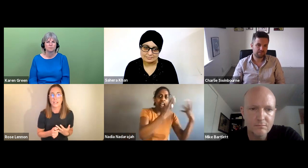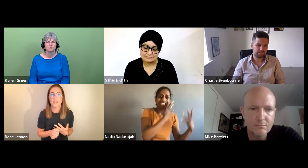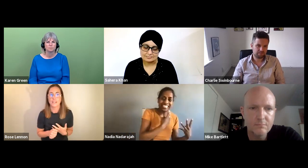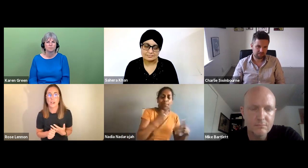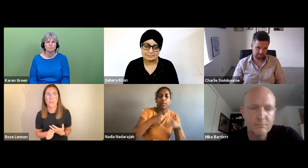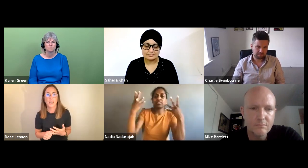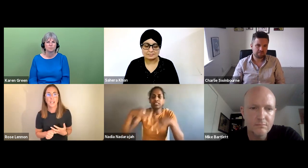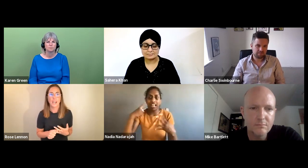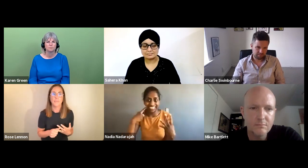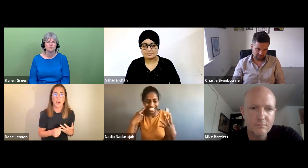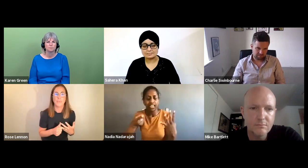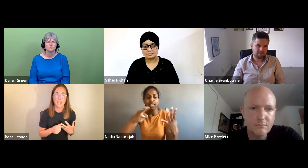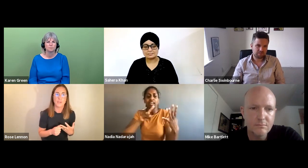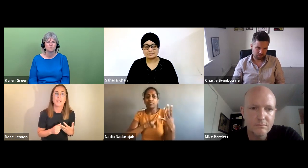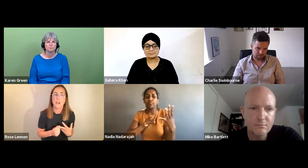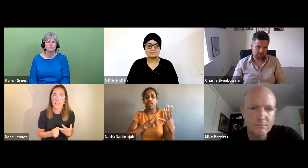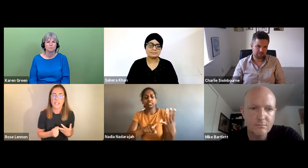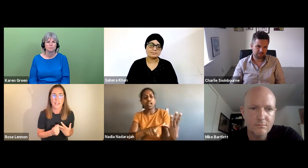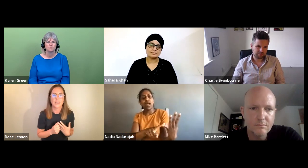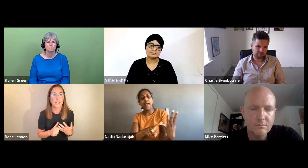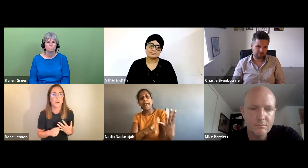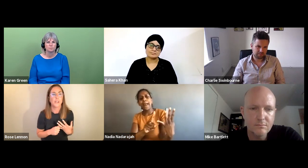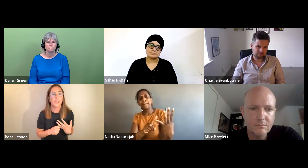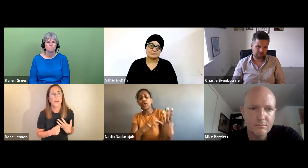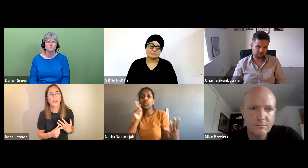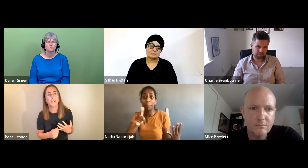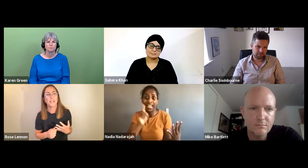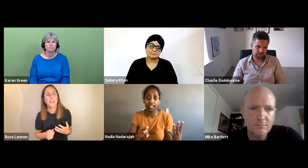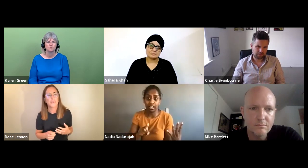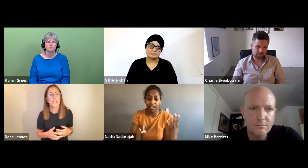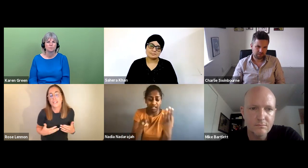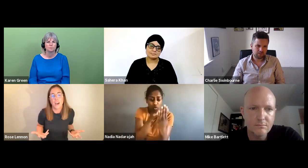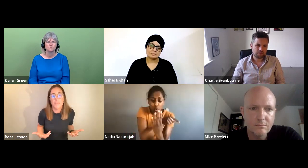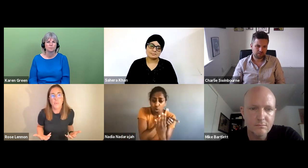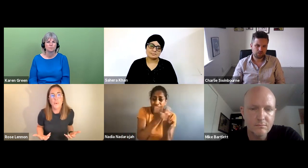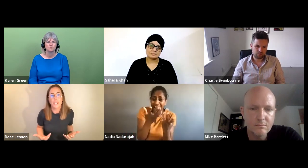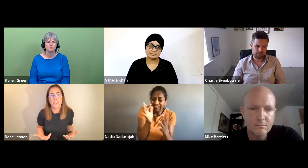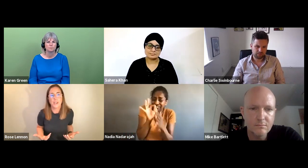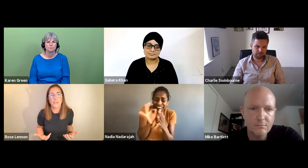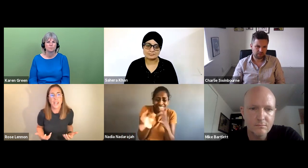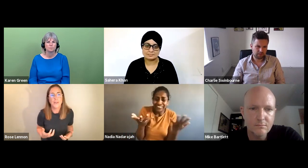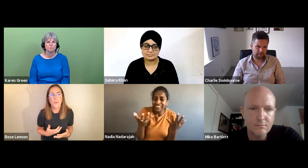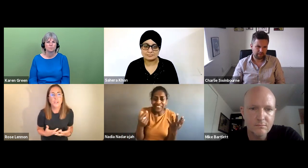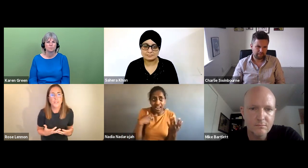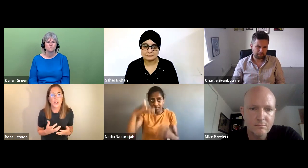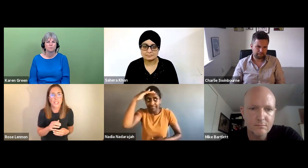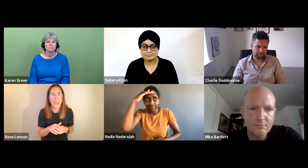significant. I'm an Asian with darker skin. So, and the last one is that I'm a woman. So to have all of those